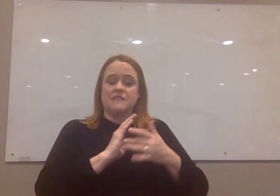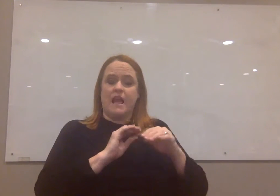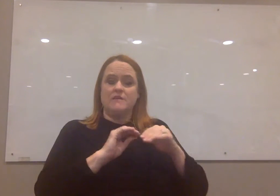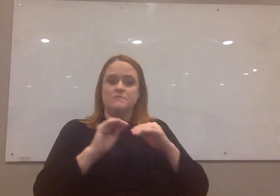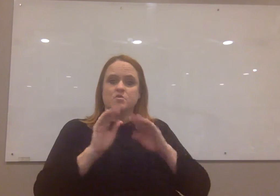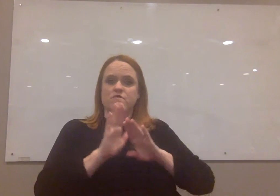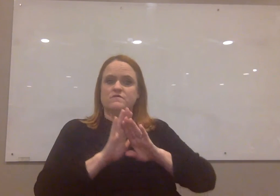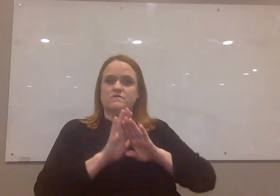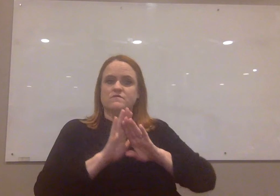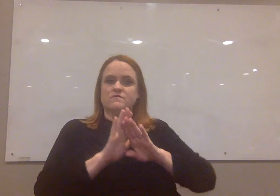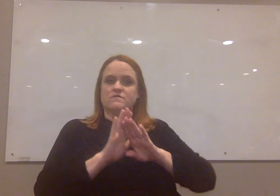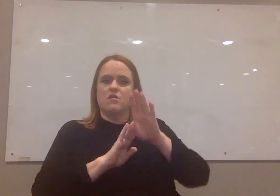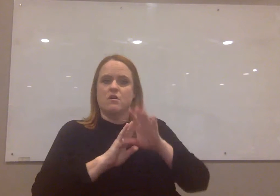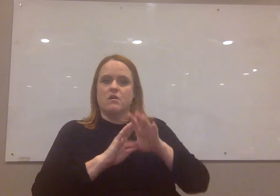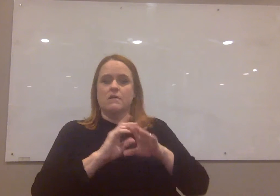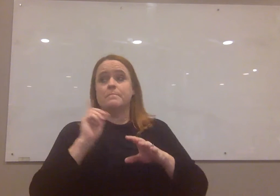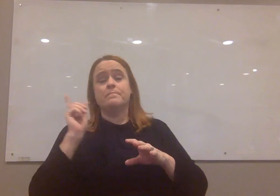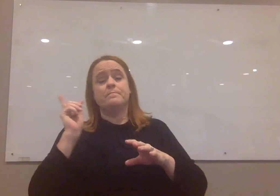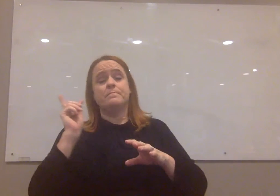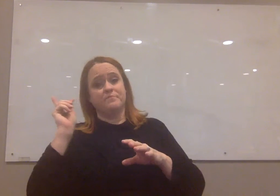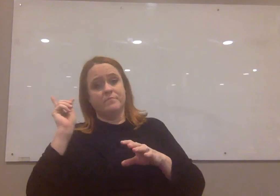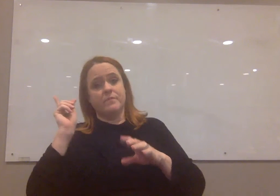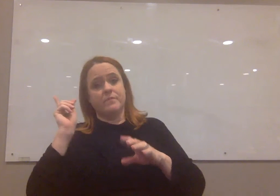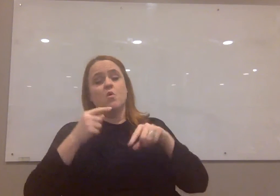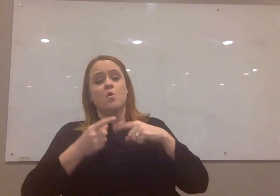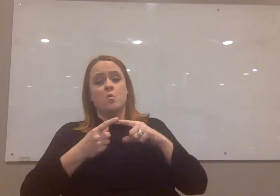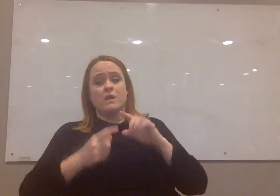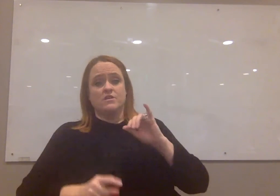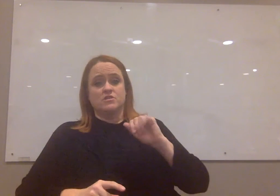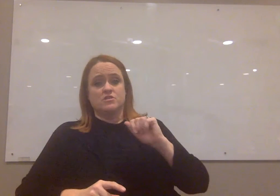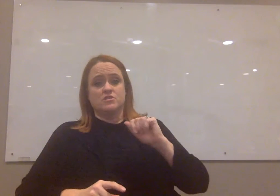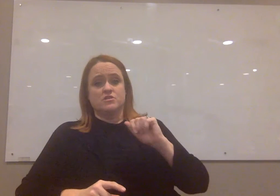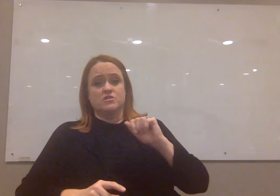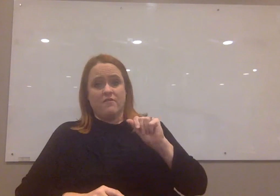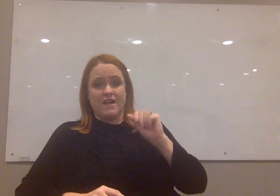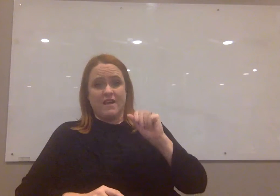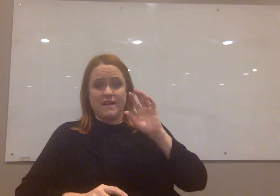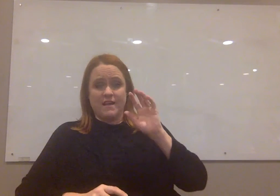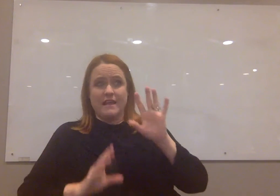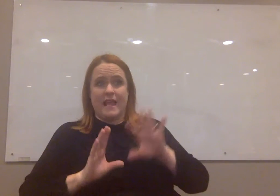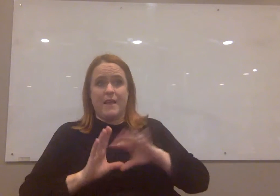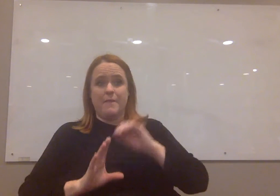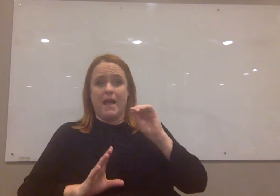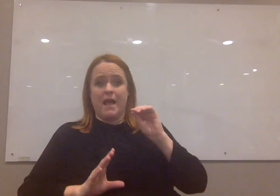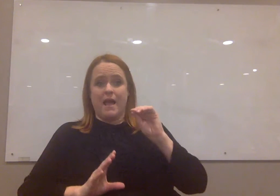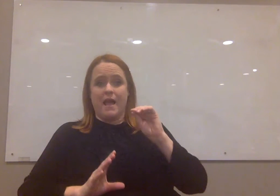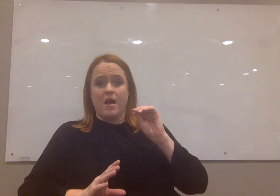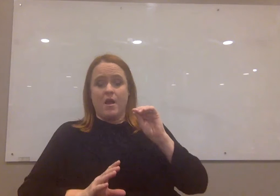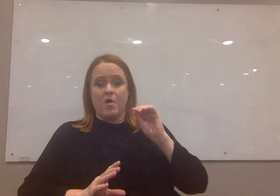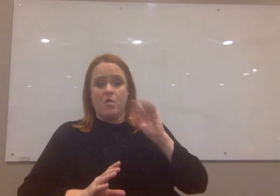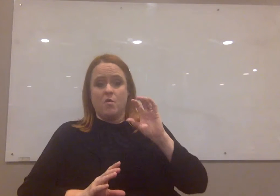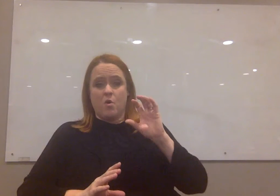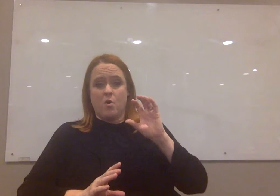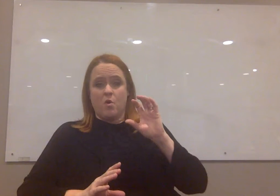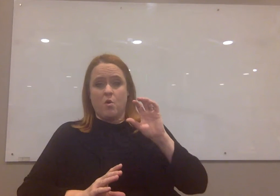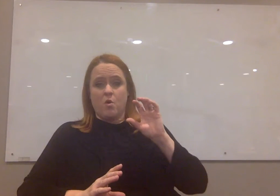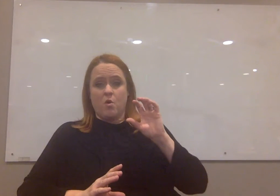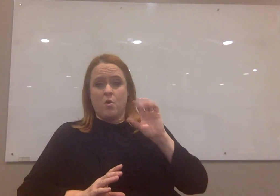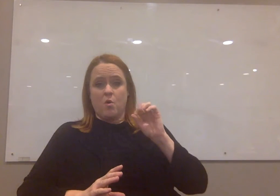time since. Well, when Java came out, Corbo was still an idea, right? No, and Corbo was full-blown. Right, and Corbo was incredibly